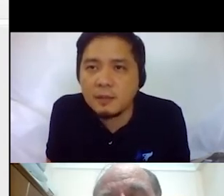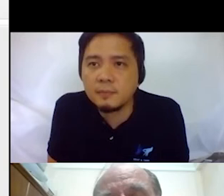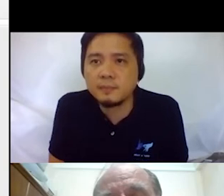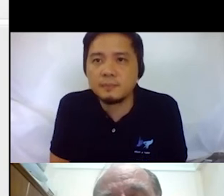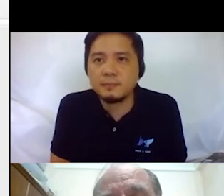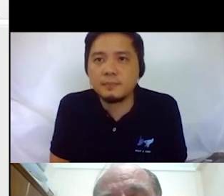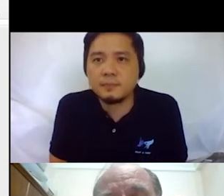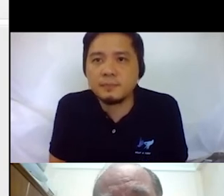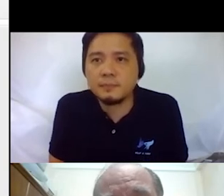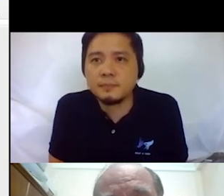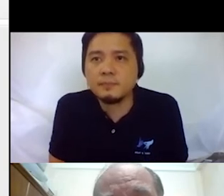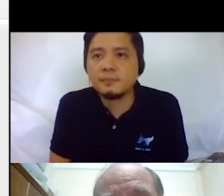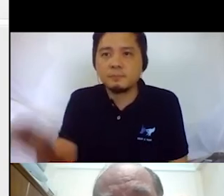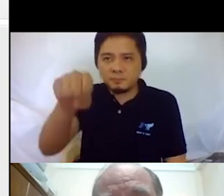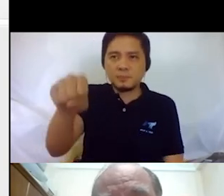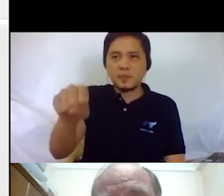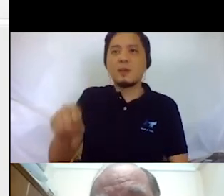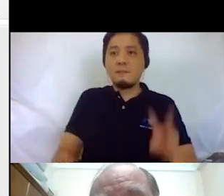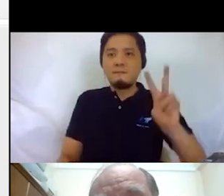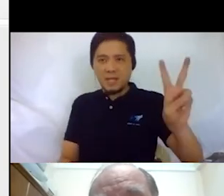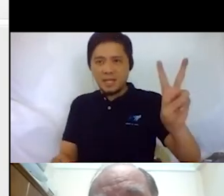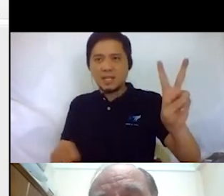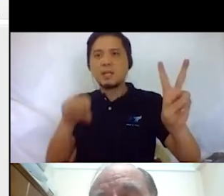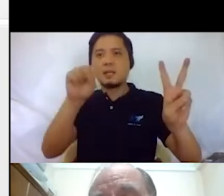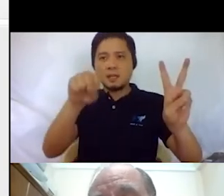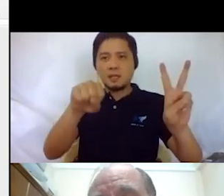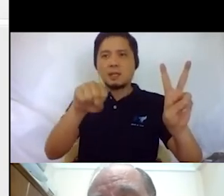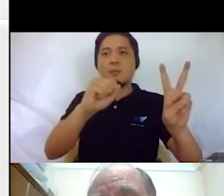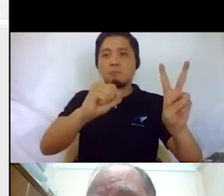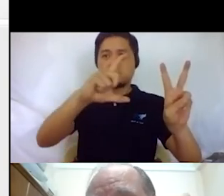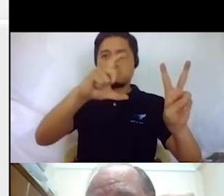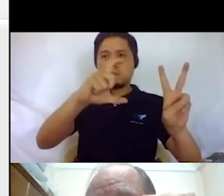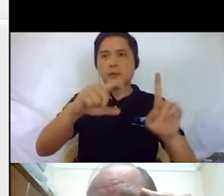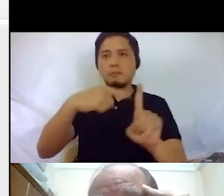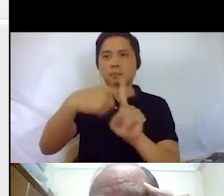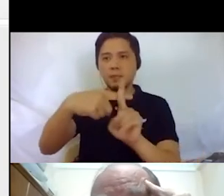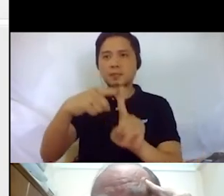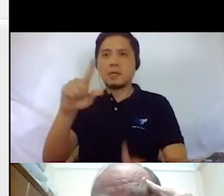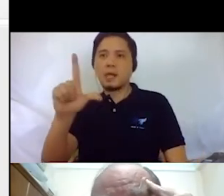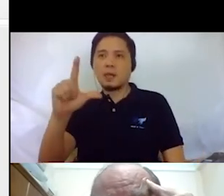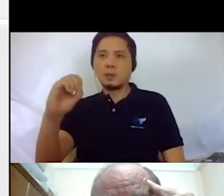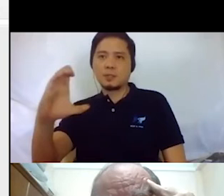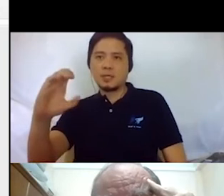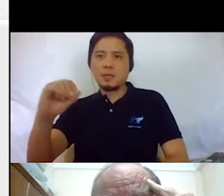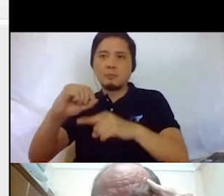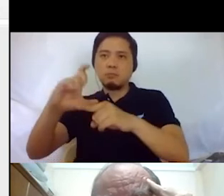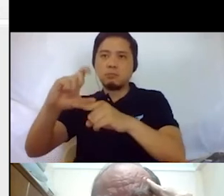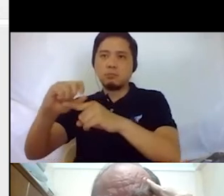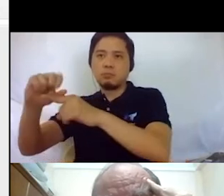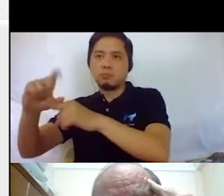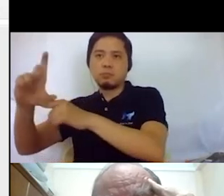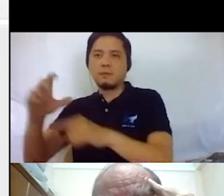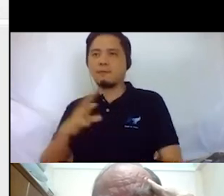well? yeah, V plus LOC, I think is fine. If you want to put